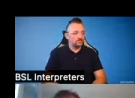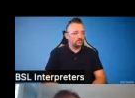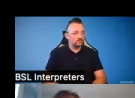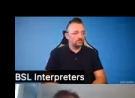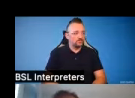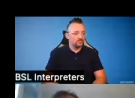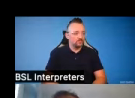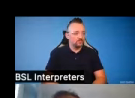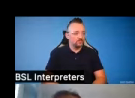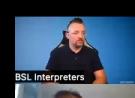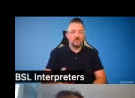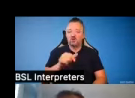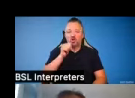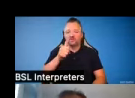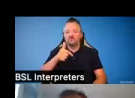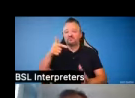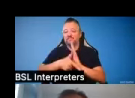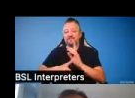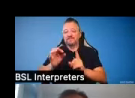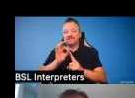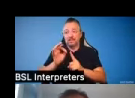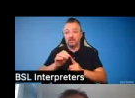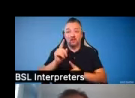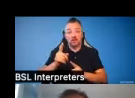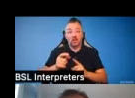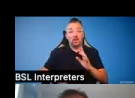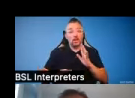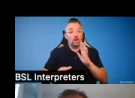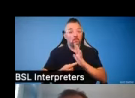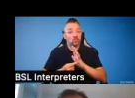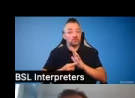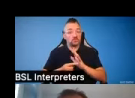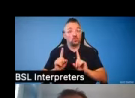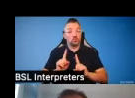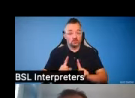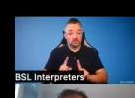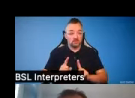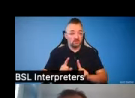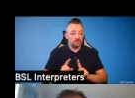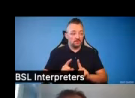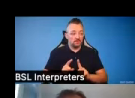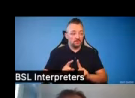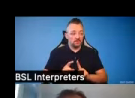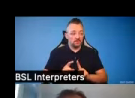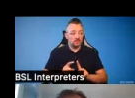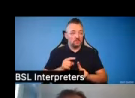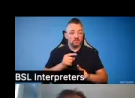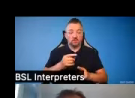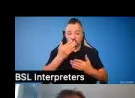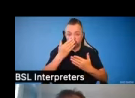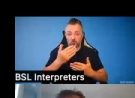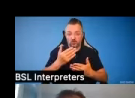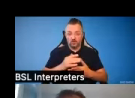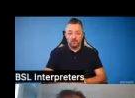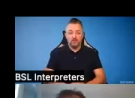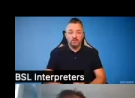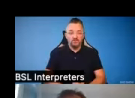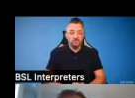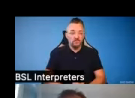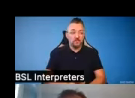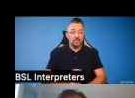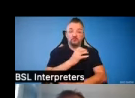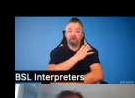need to go into detail, but the most important thing, next slide, to say about this, next slide, about the rash